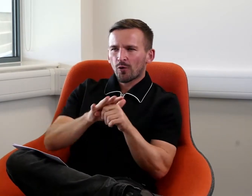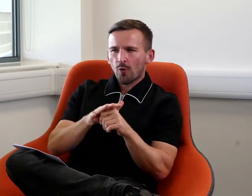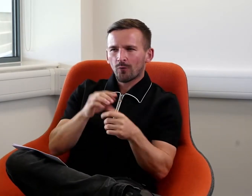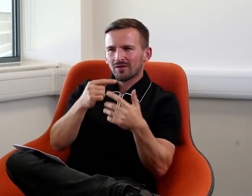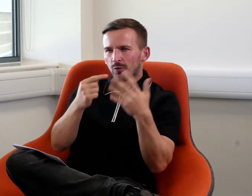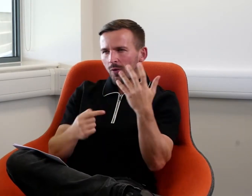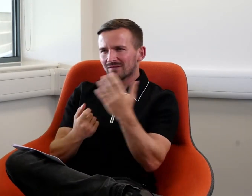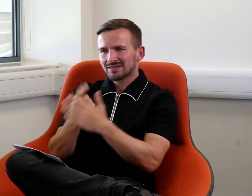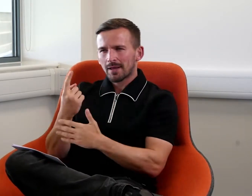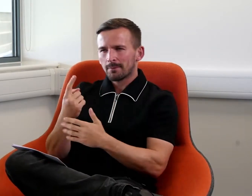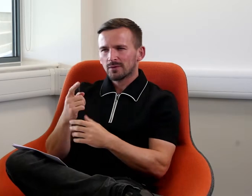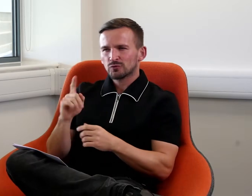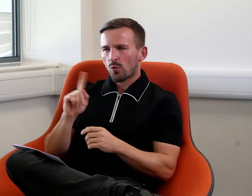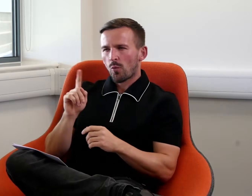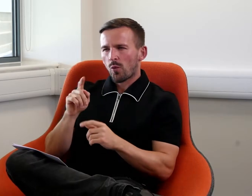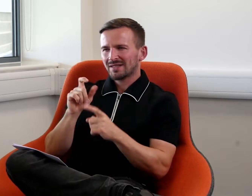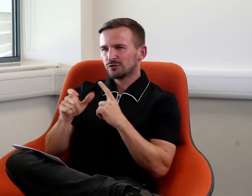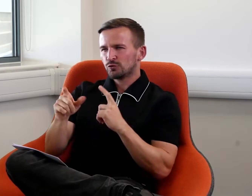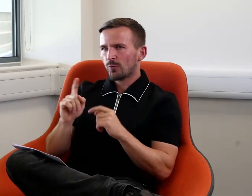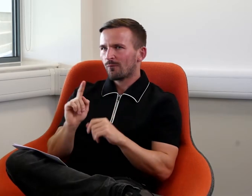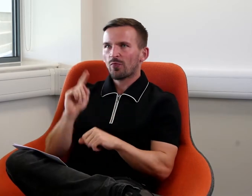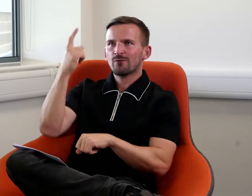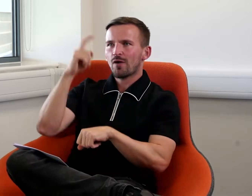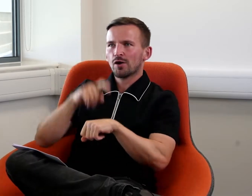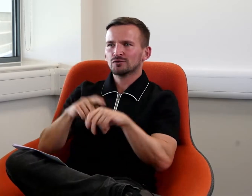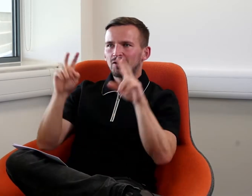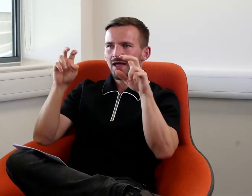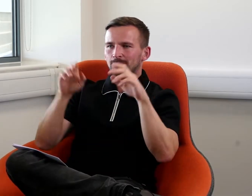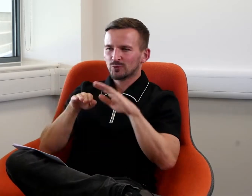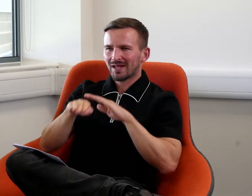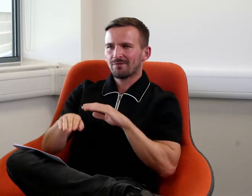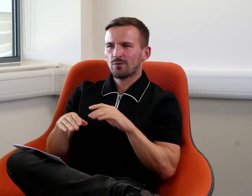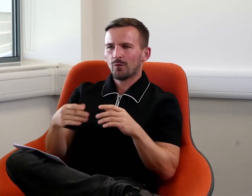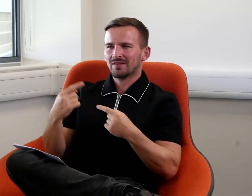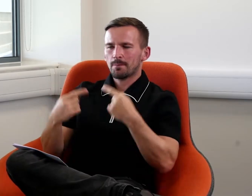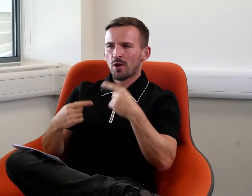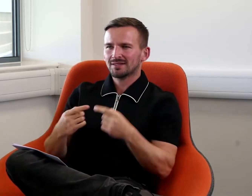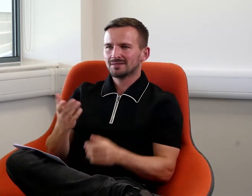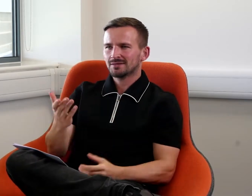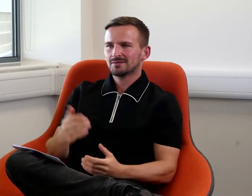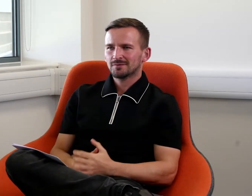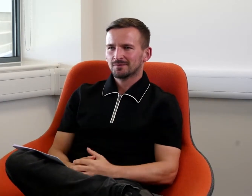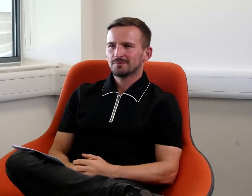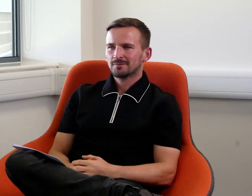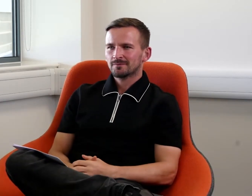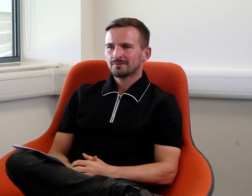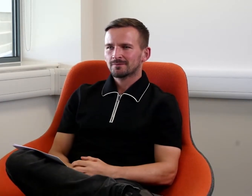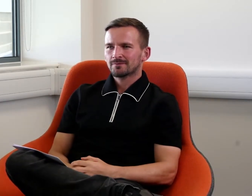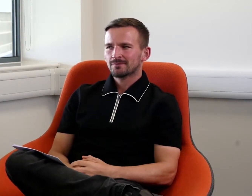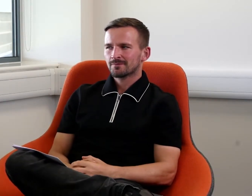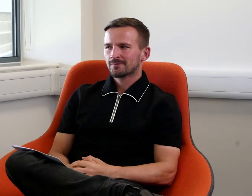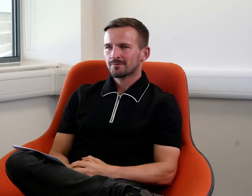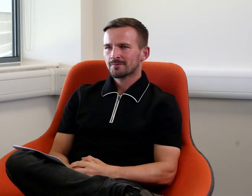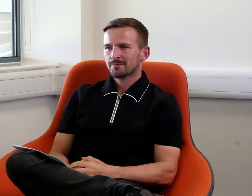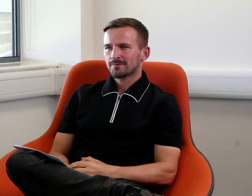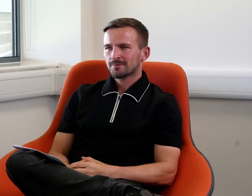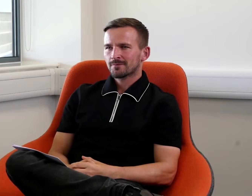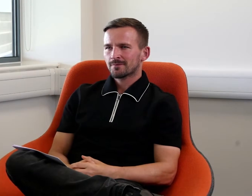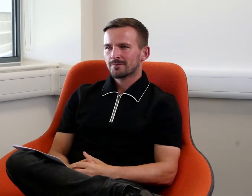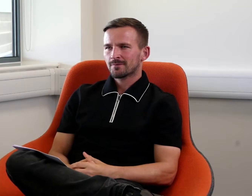active and getting involved within your local area? What did you sort of do? What was your first sort of, I suppose, step and taster into politics?